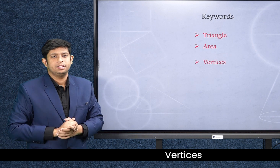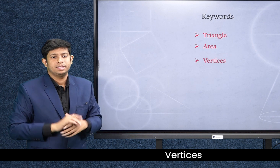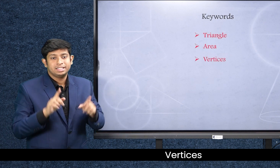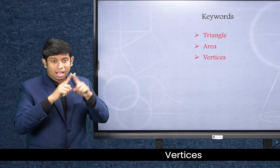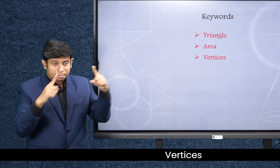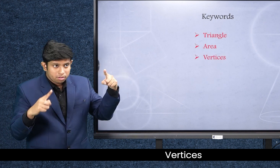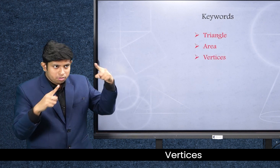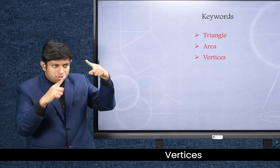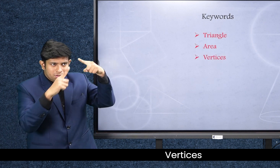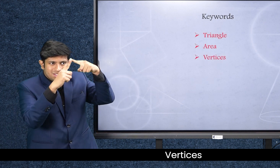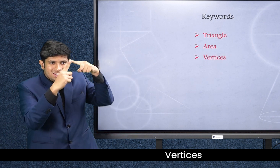vertices,